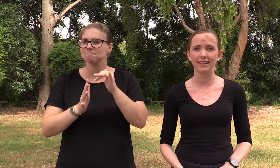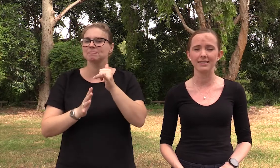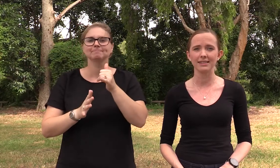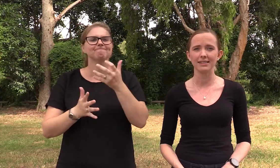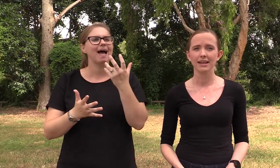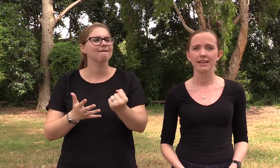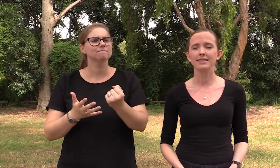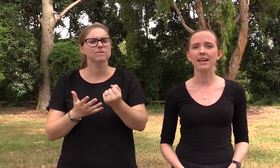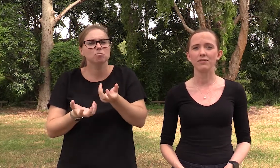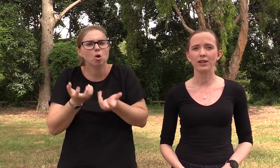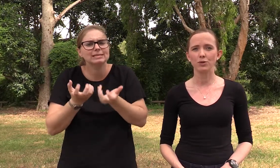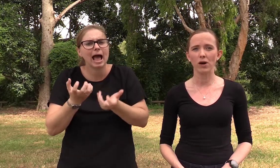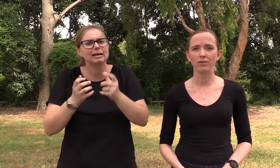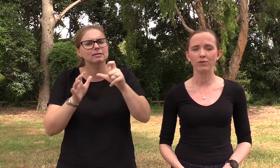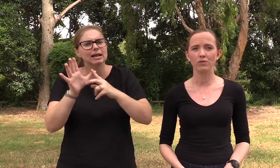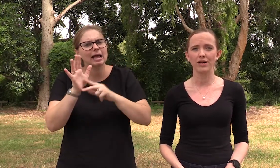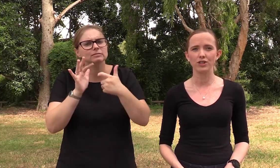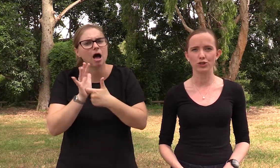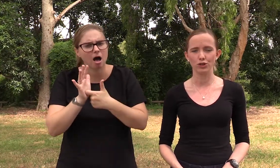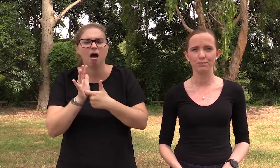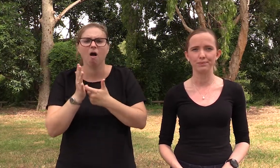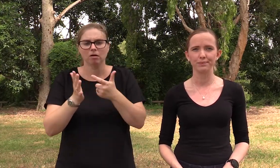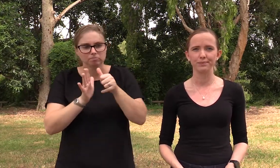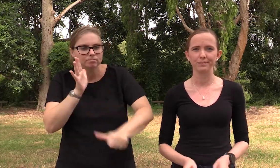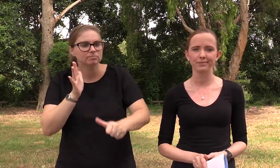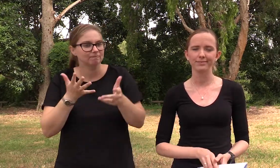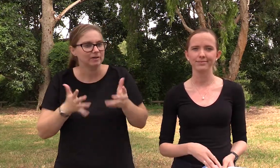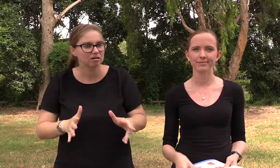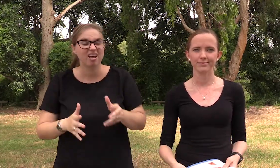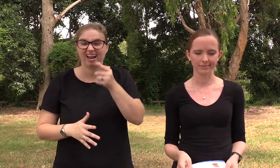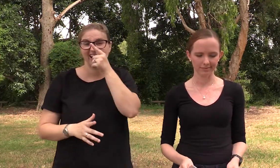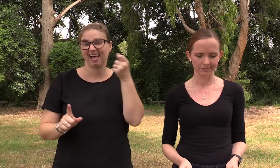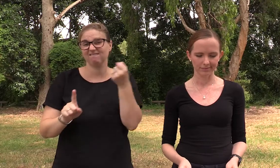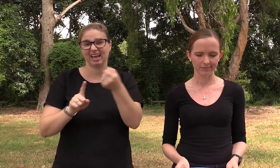prostate cancer, this can affect your pelvic floor function too.